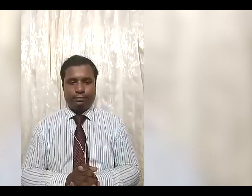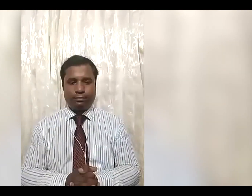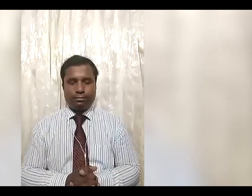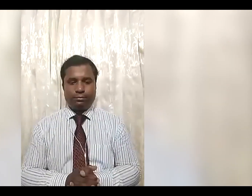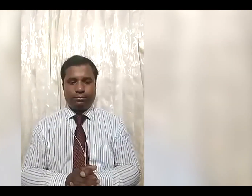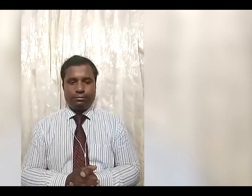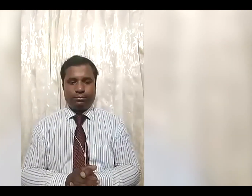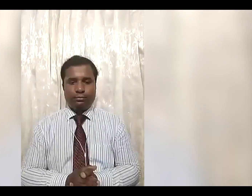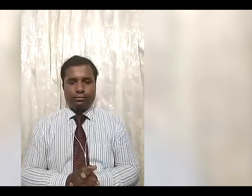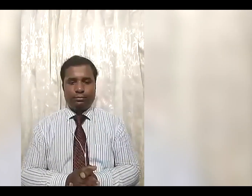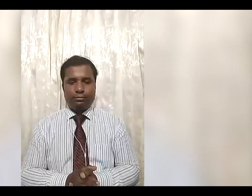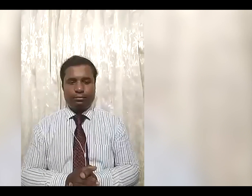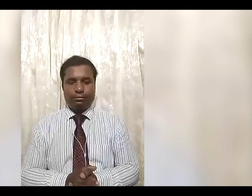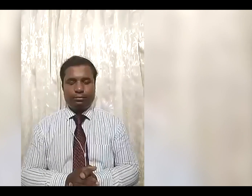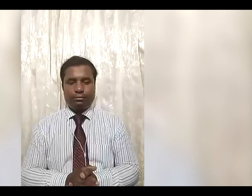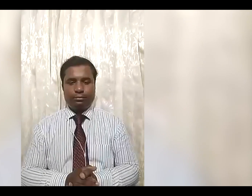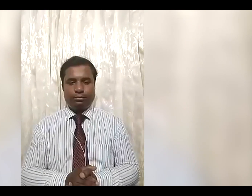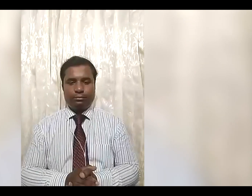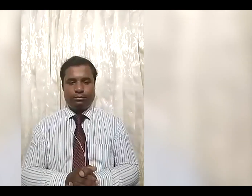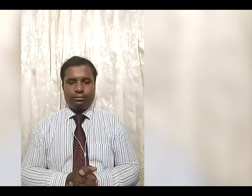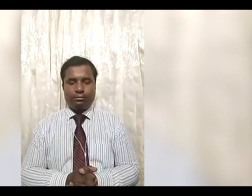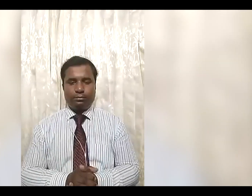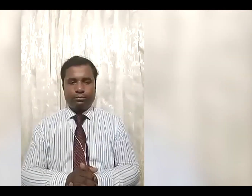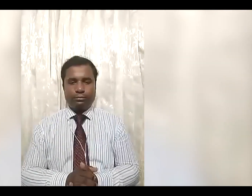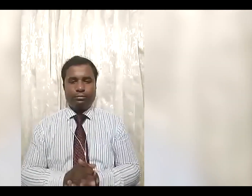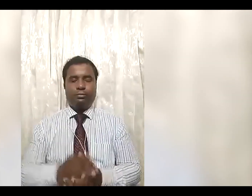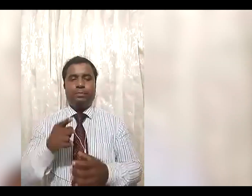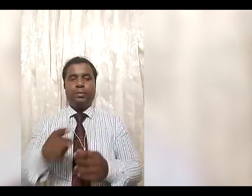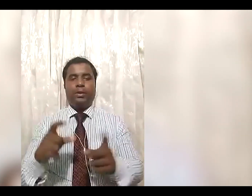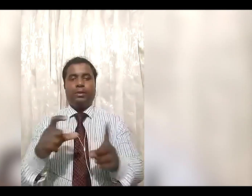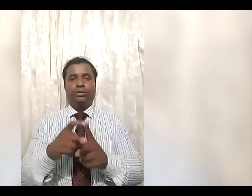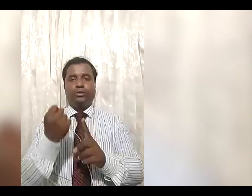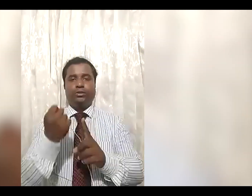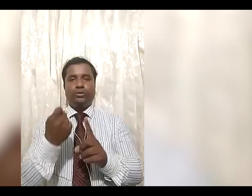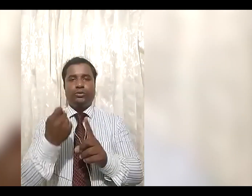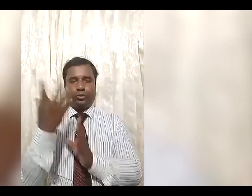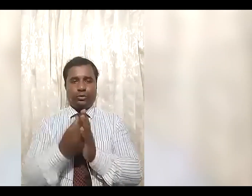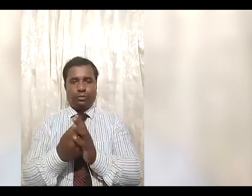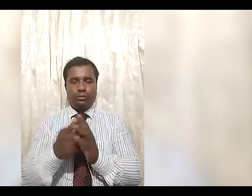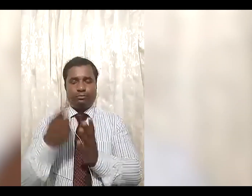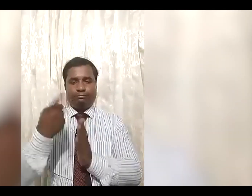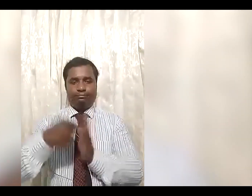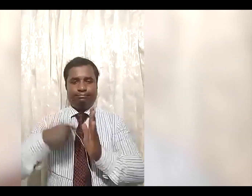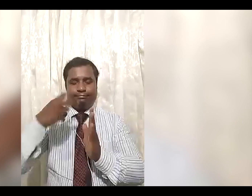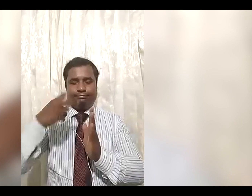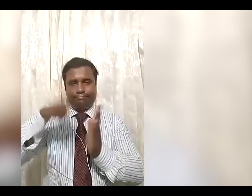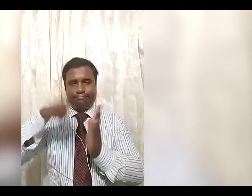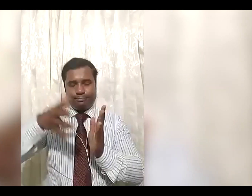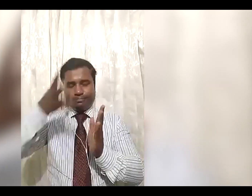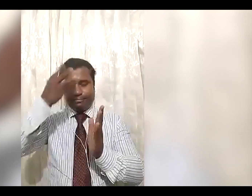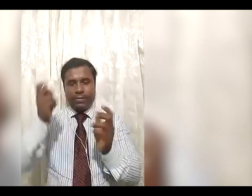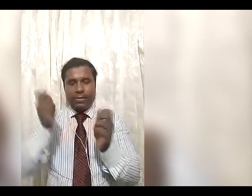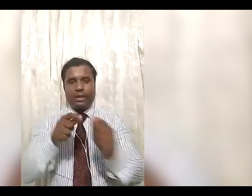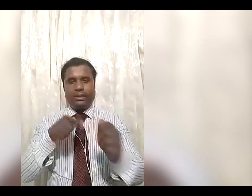voting age and they don't have the necessary documentation, all because of false assumptions, you know, about what their interest would be in